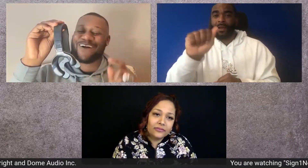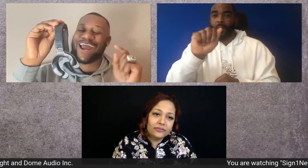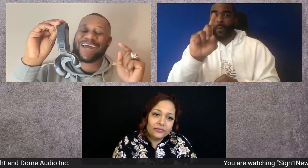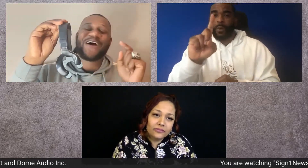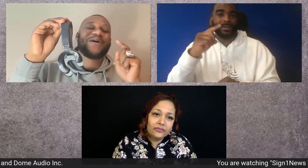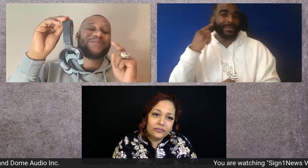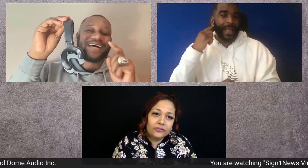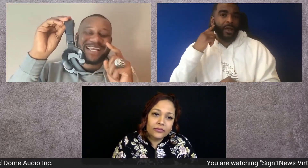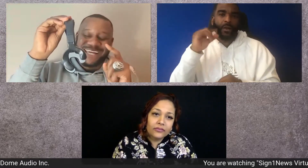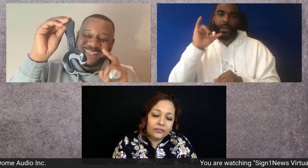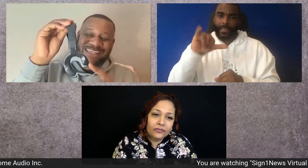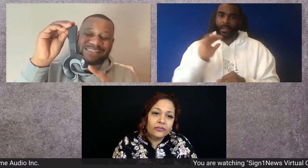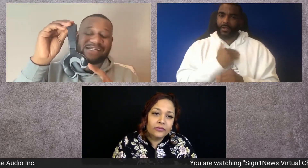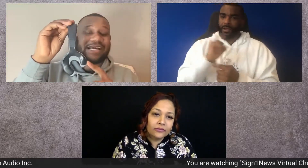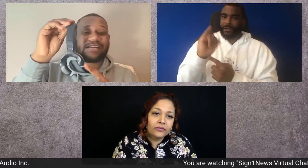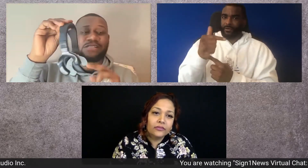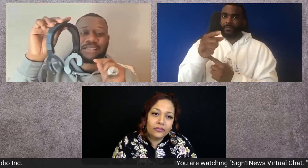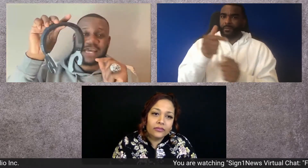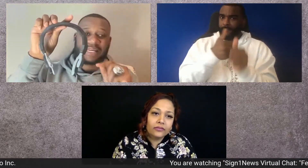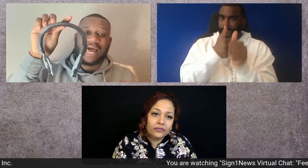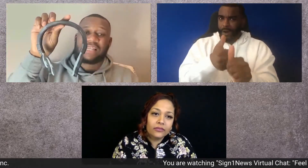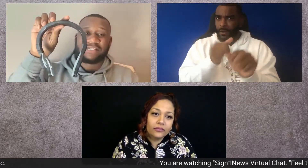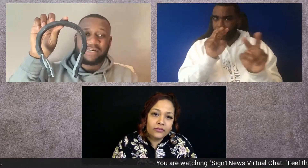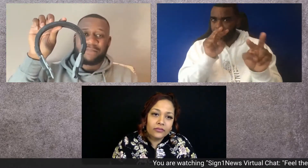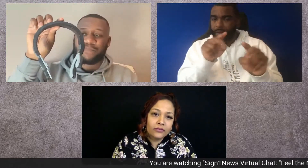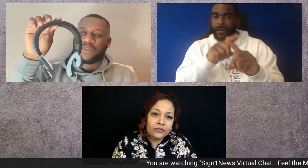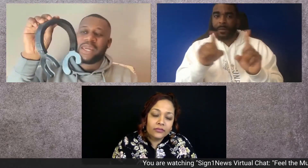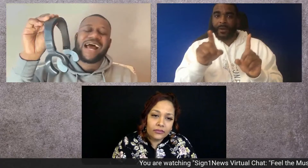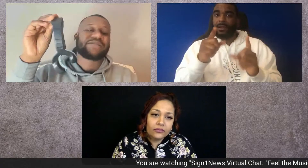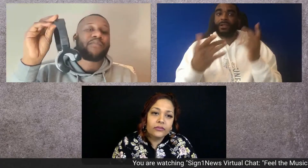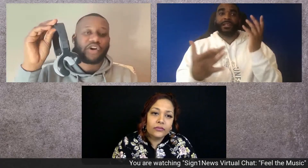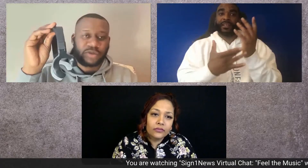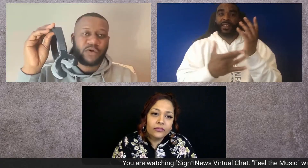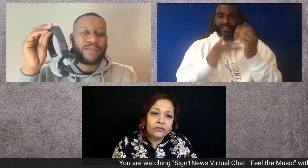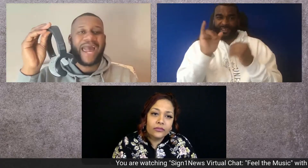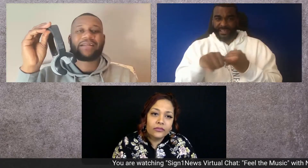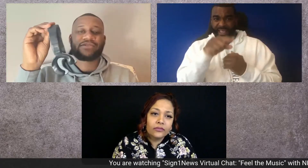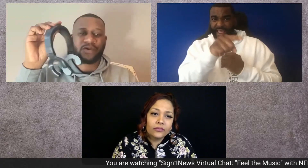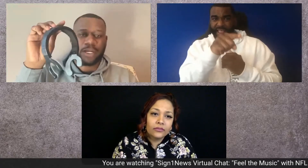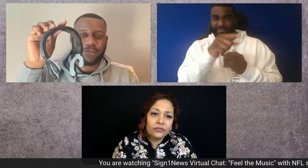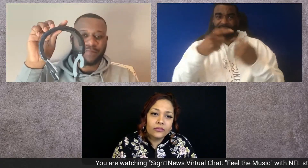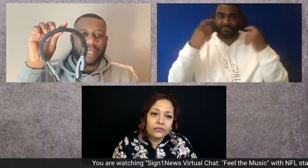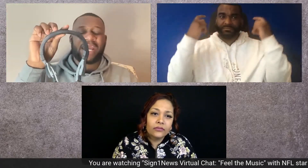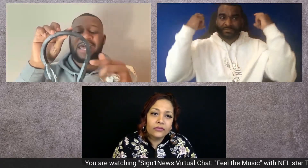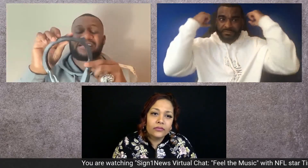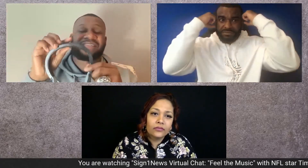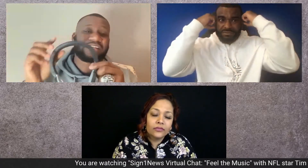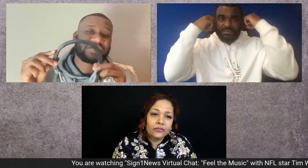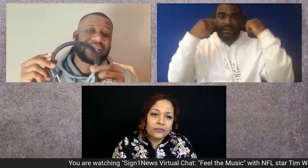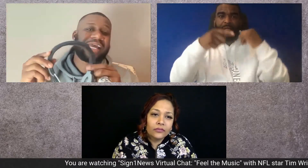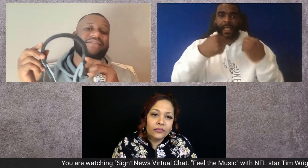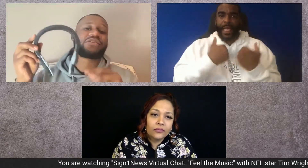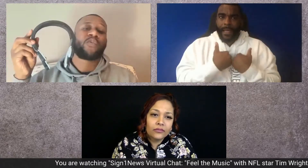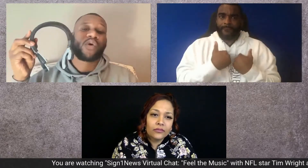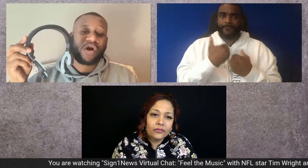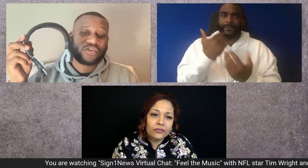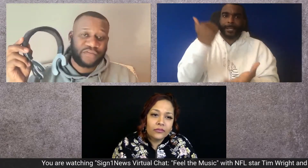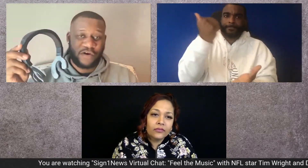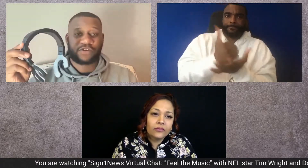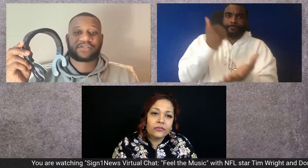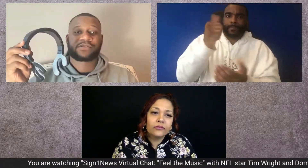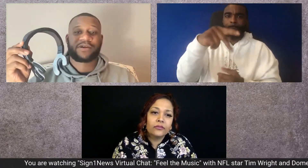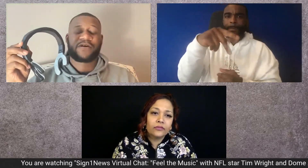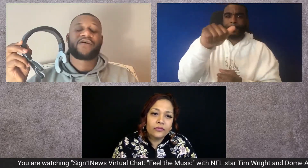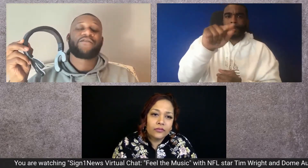tapped in, right? But this is the technology. It has multiple patents on it. And essentially, it's the